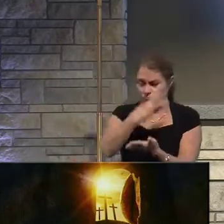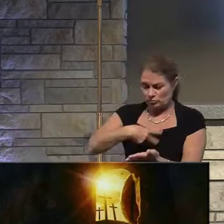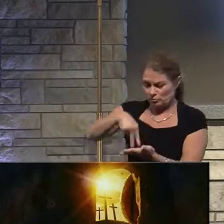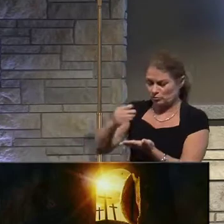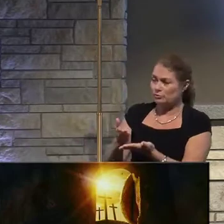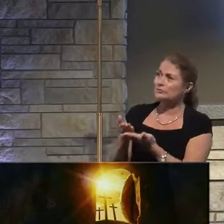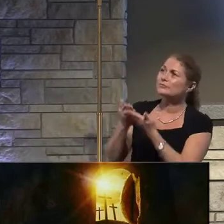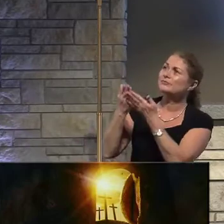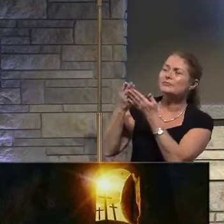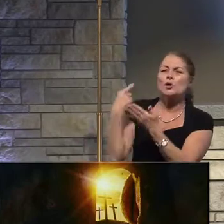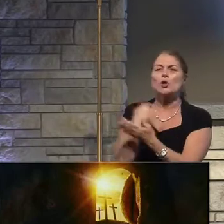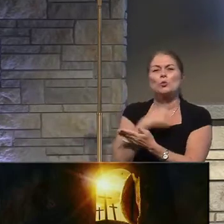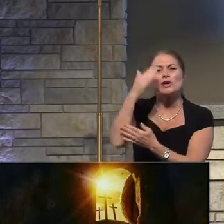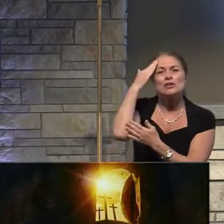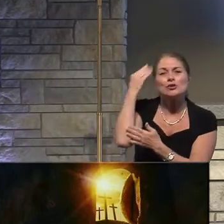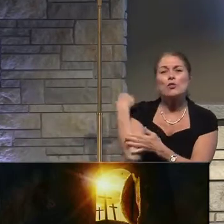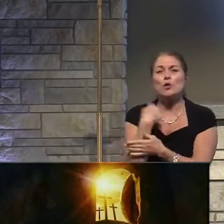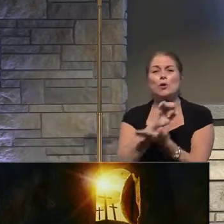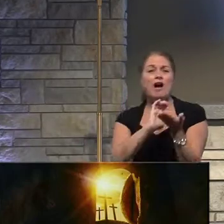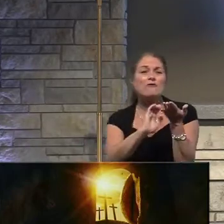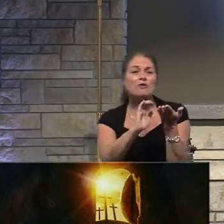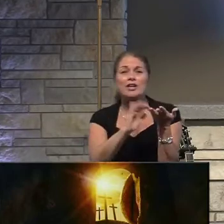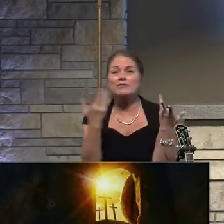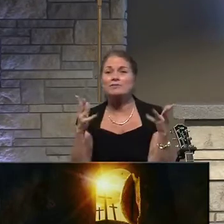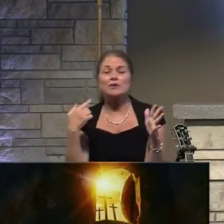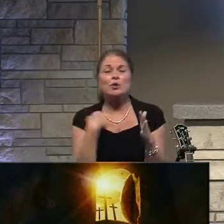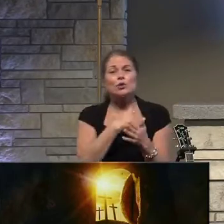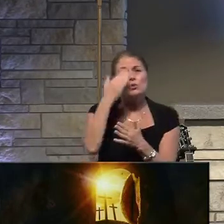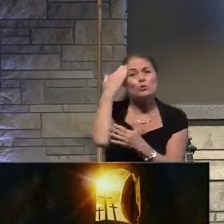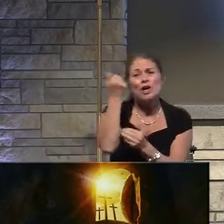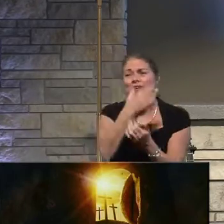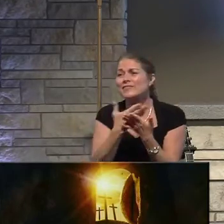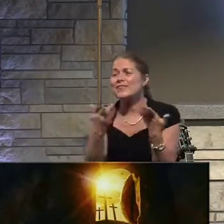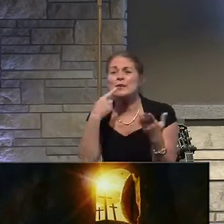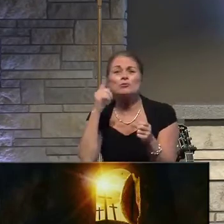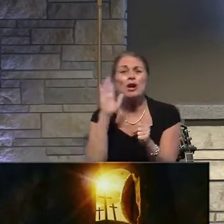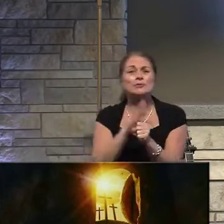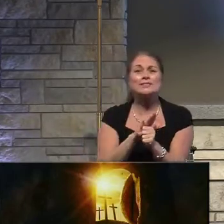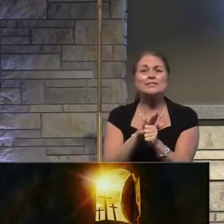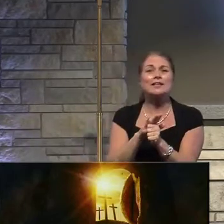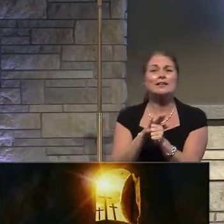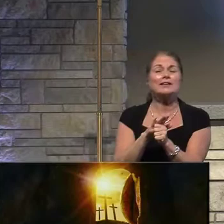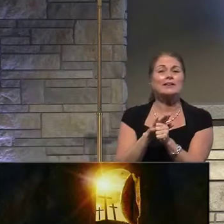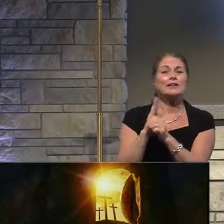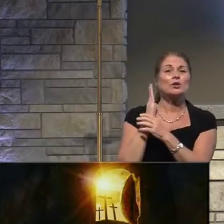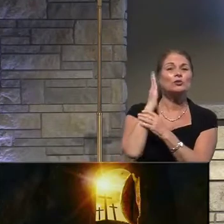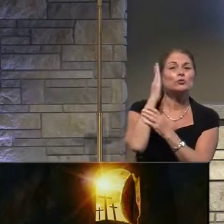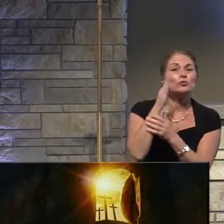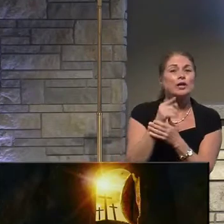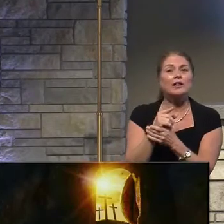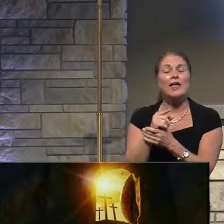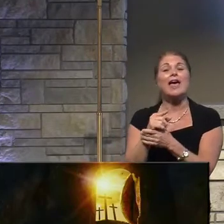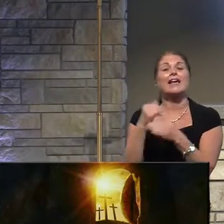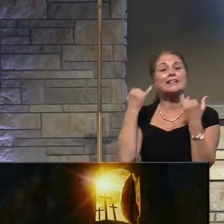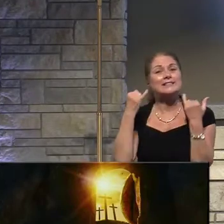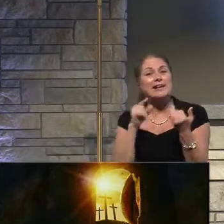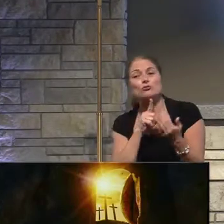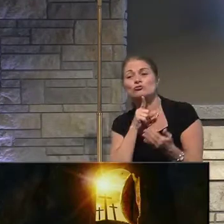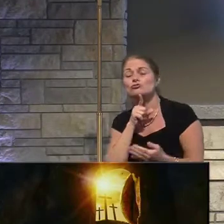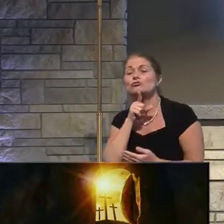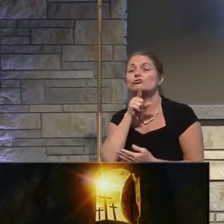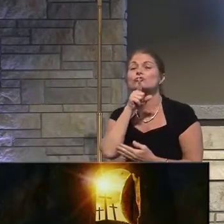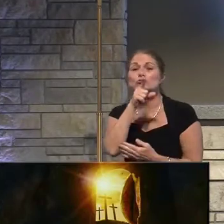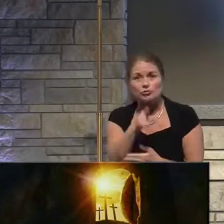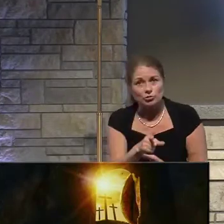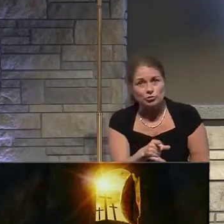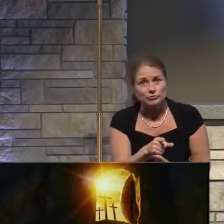from the grave, we know that we are forgiven. We know that everything he promises us will and is true. That one